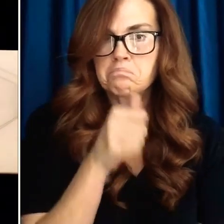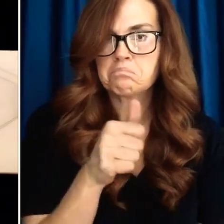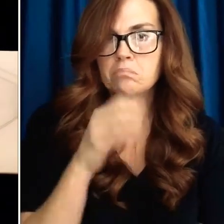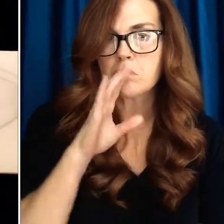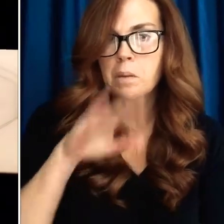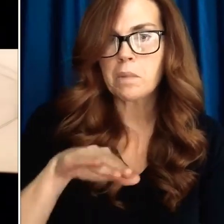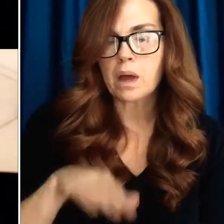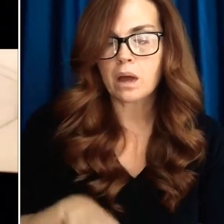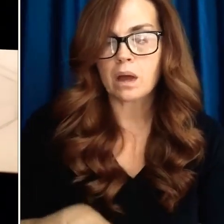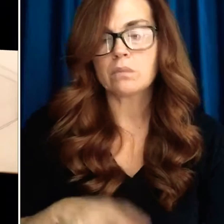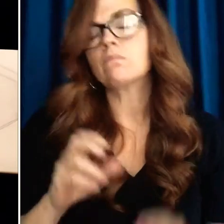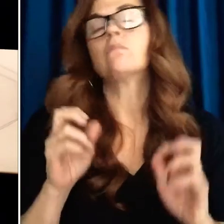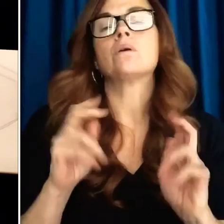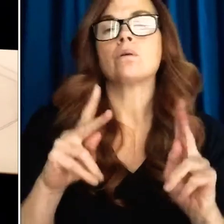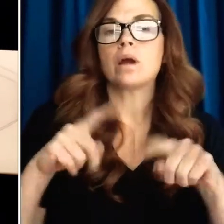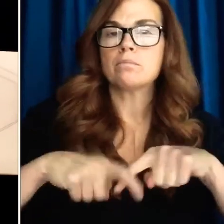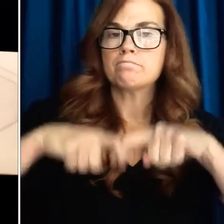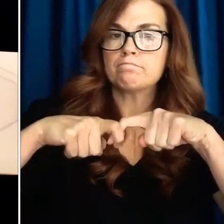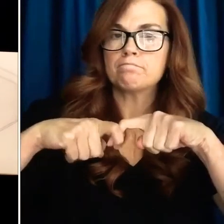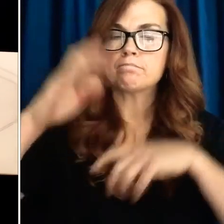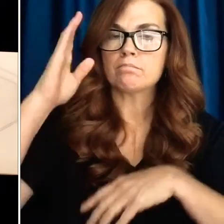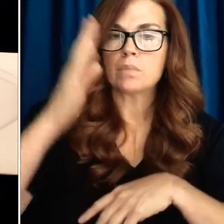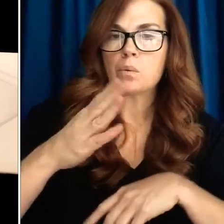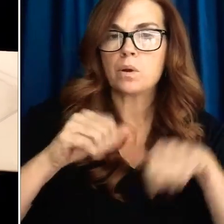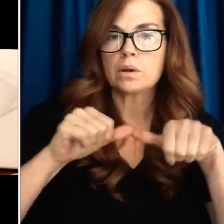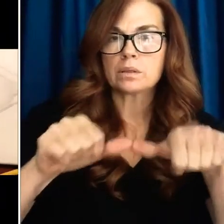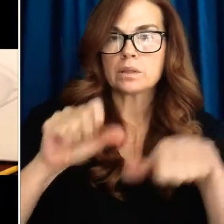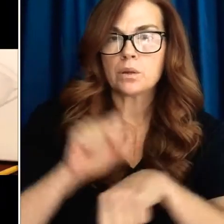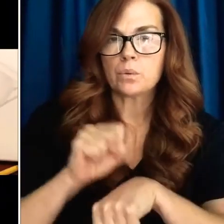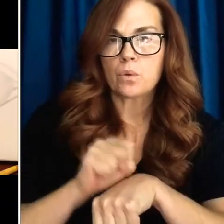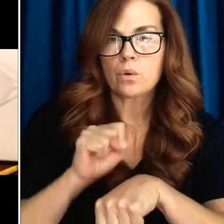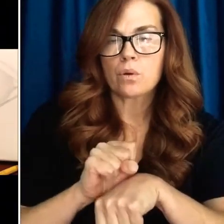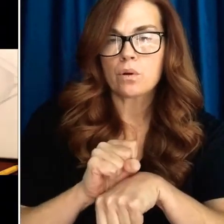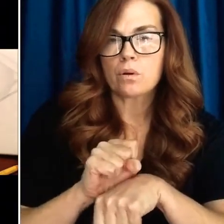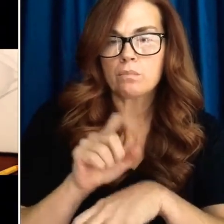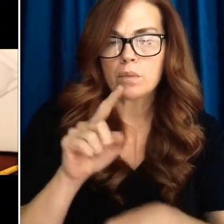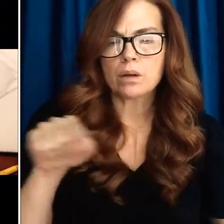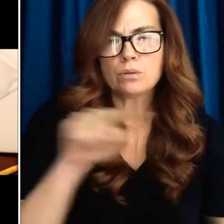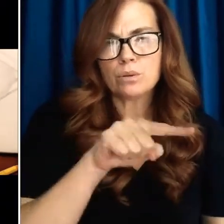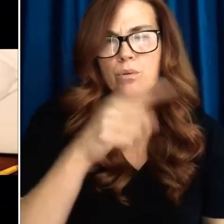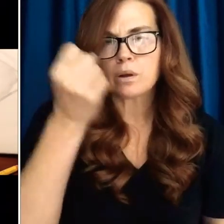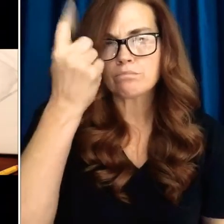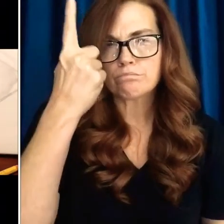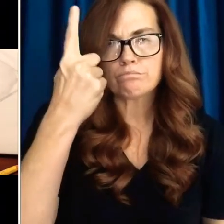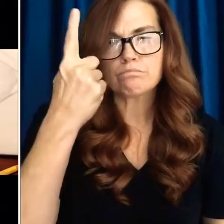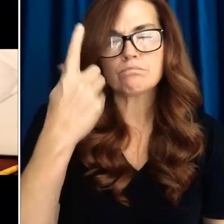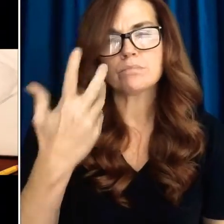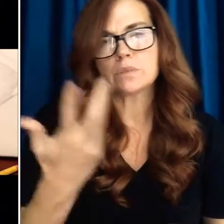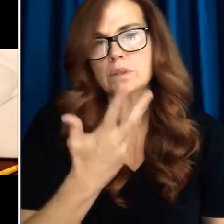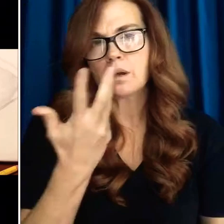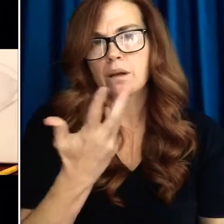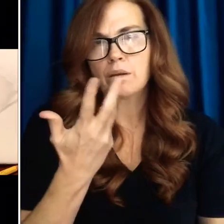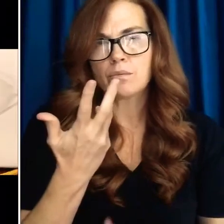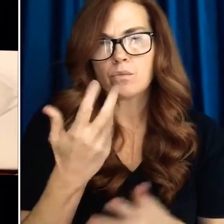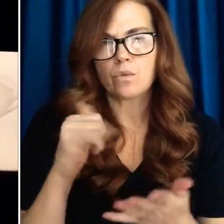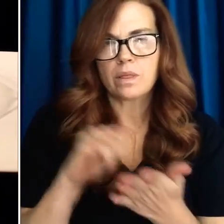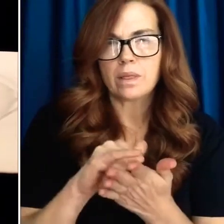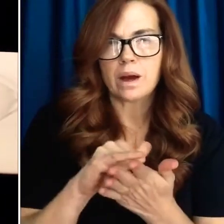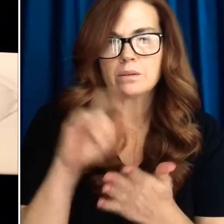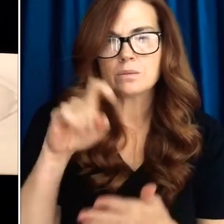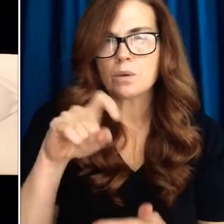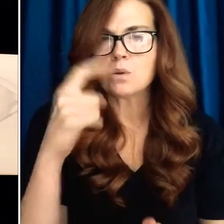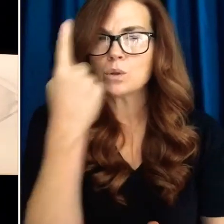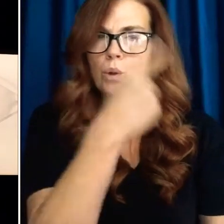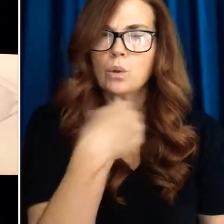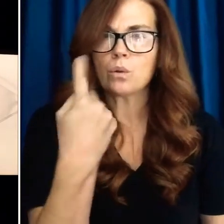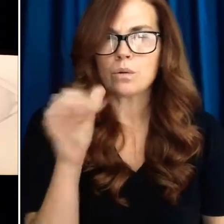Not so bad. Okay, so I'm gonna pause here and work a little bit more. But you guys get an idea of what something